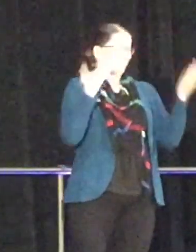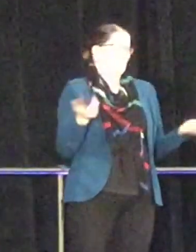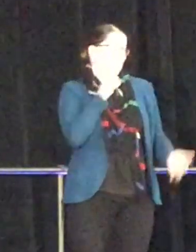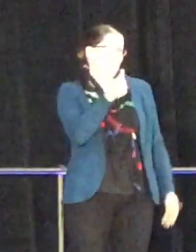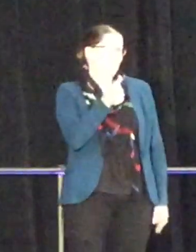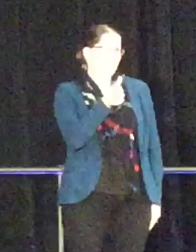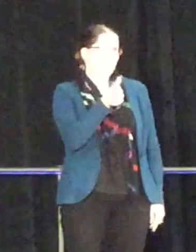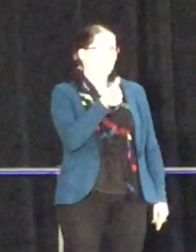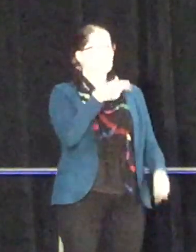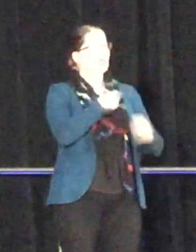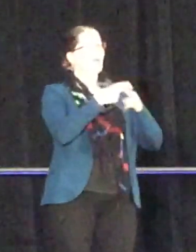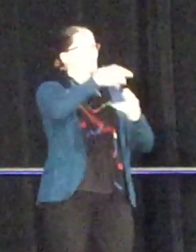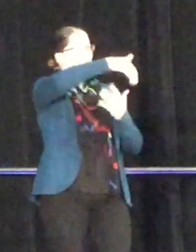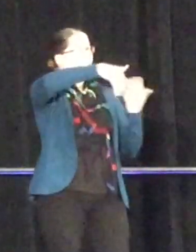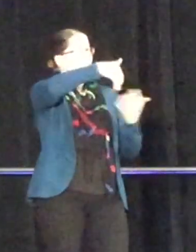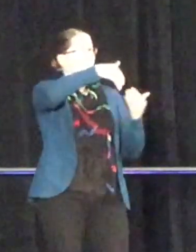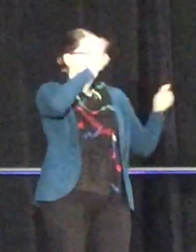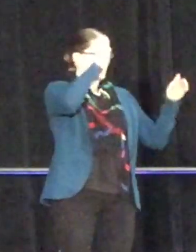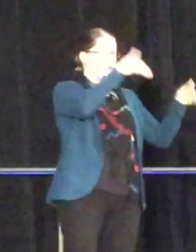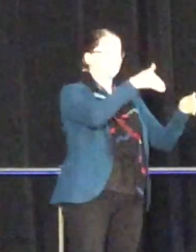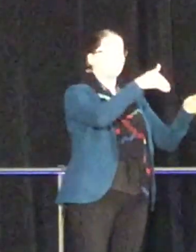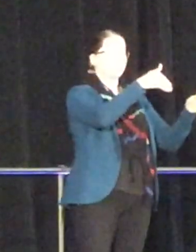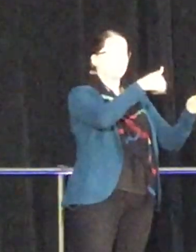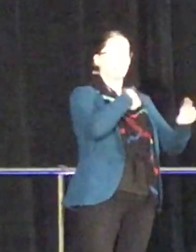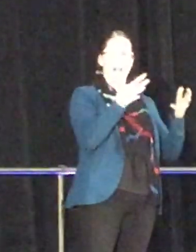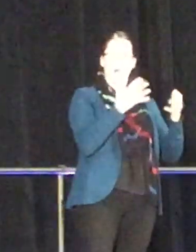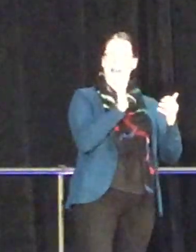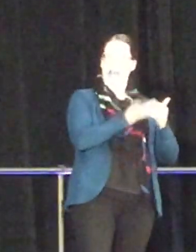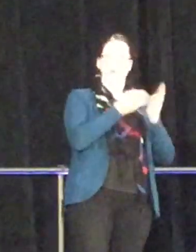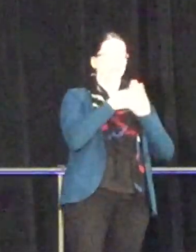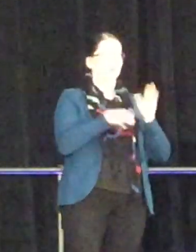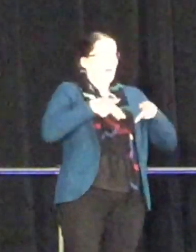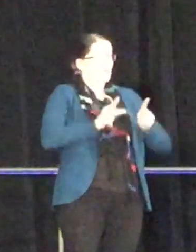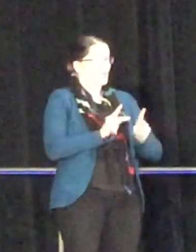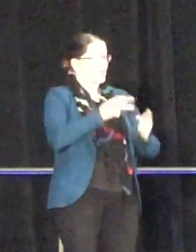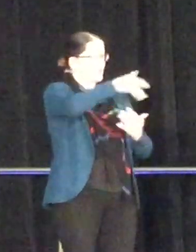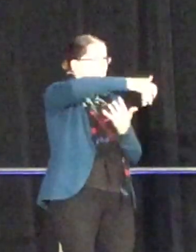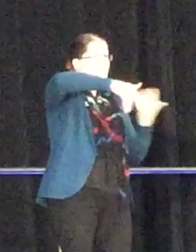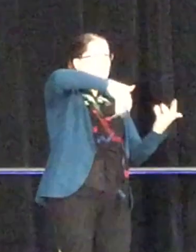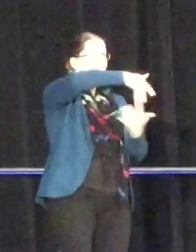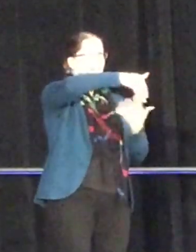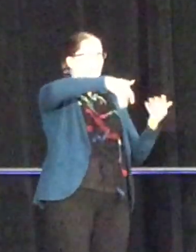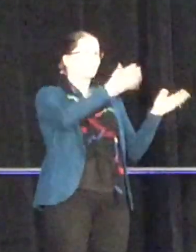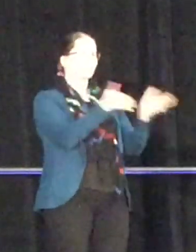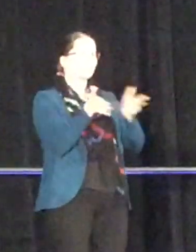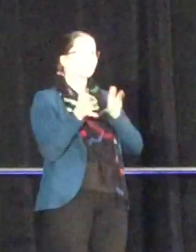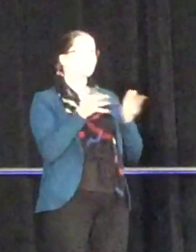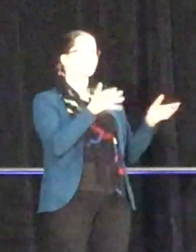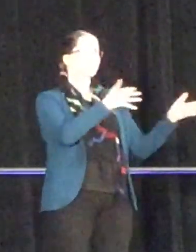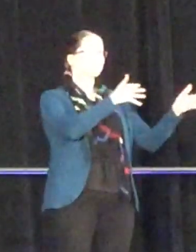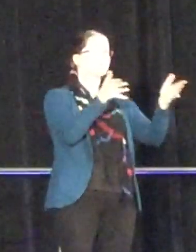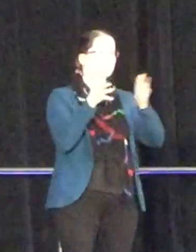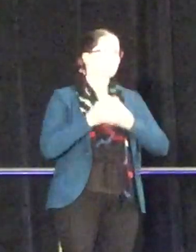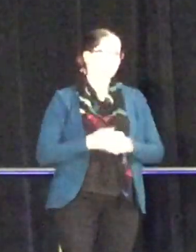sociocentrism. And we want to allow our students that, and I want that to happen. This is why I do the discussion protocols. Don't